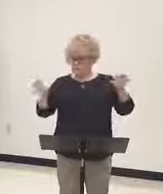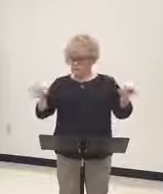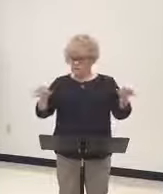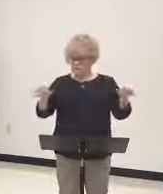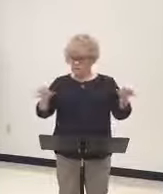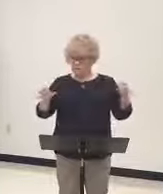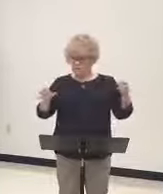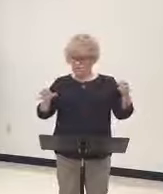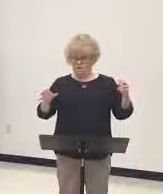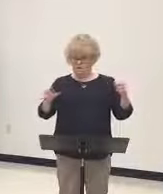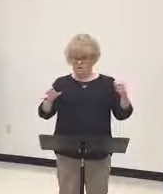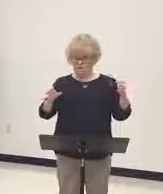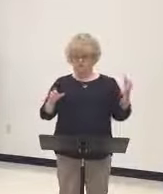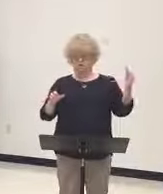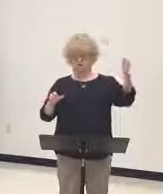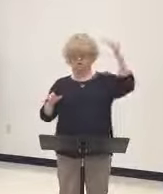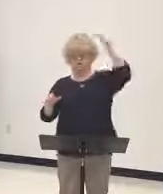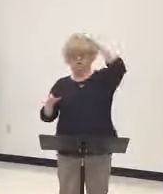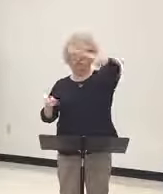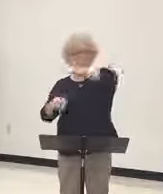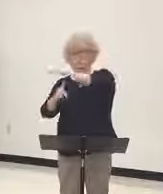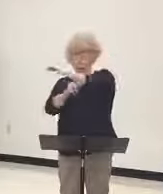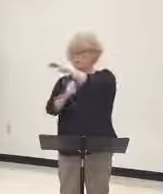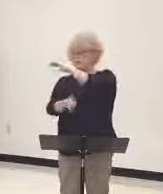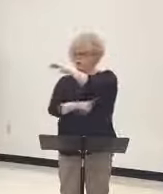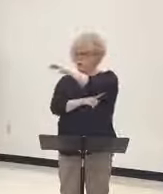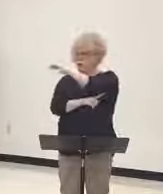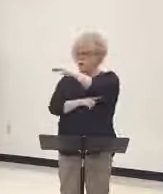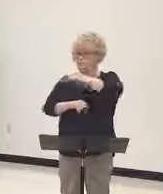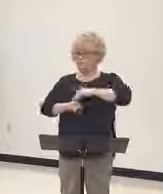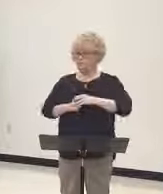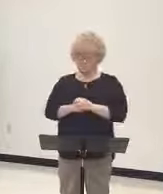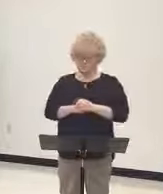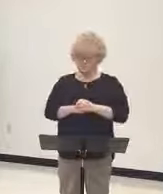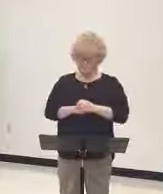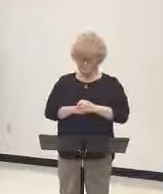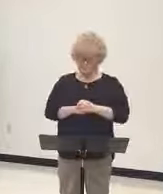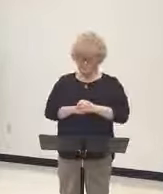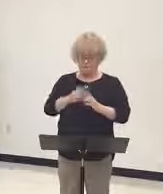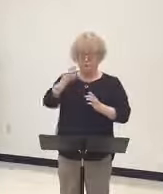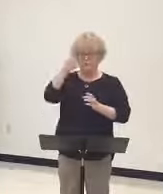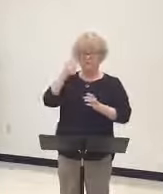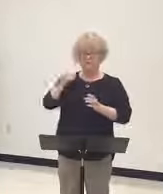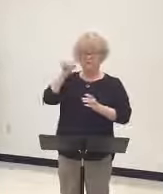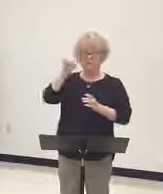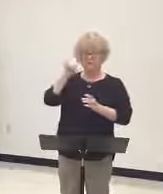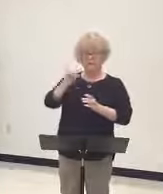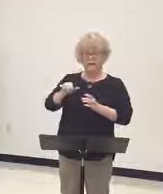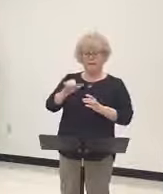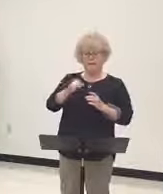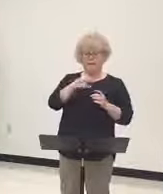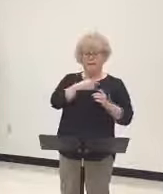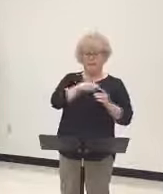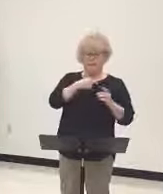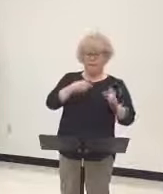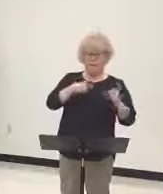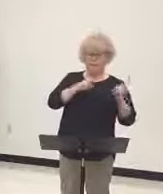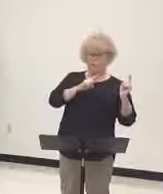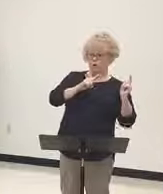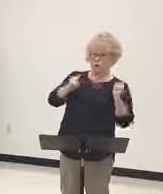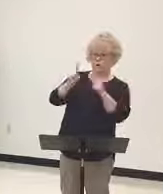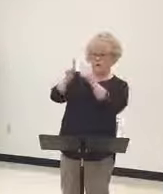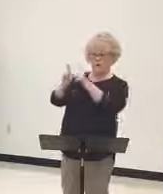the second building, you have to cross over this bridge. And because we were going to an